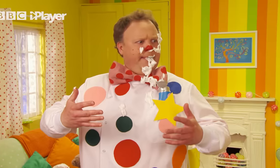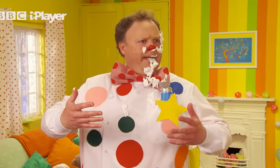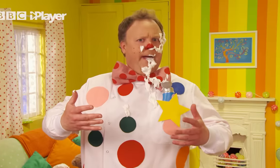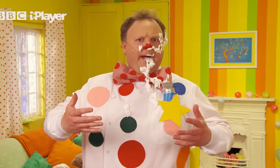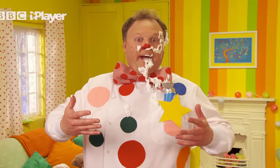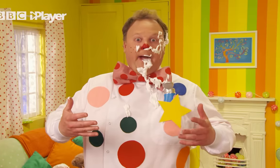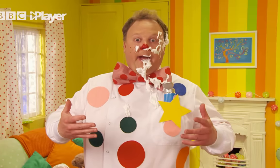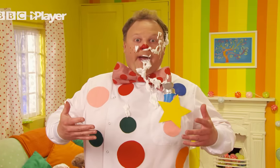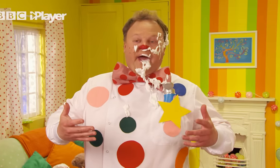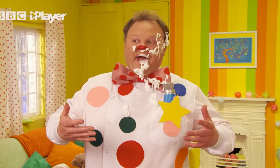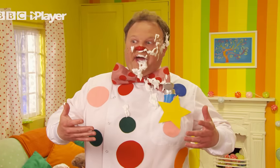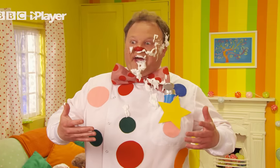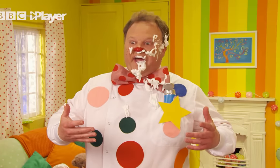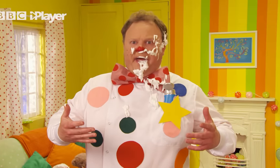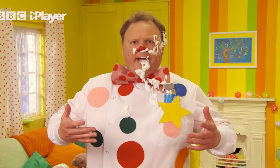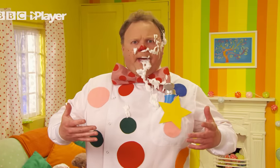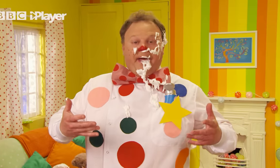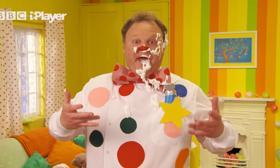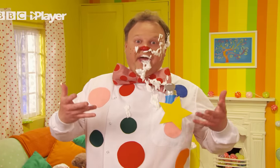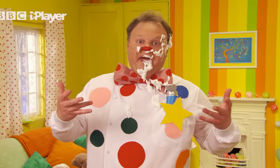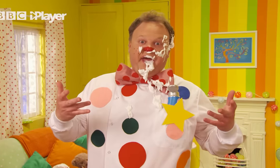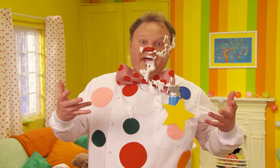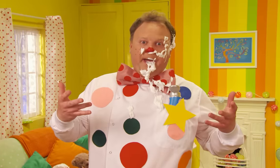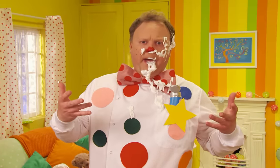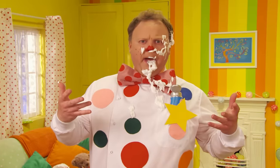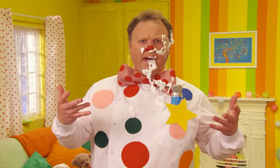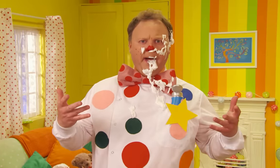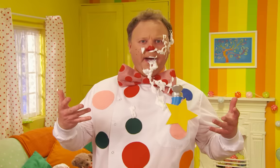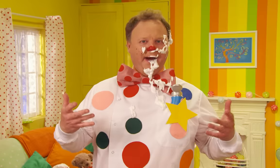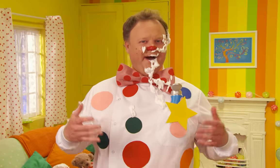Oh no, Dentist Tumble. You are funny.